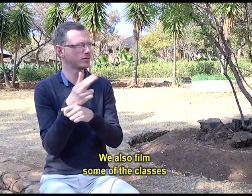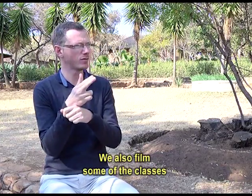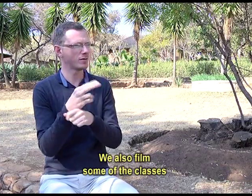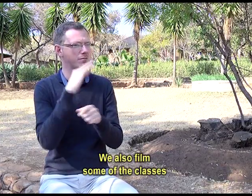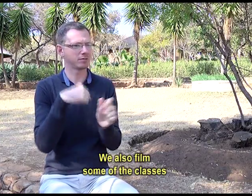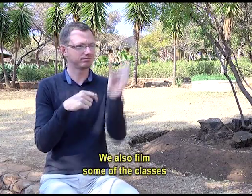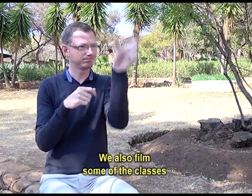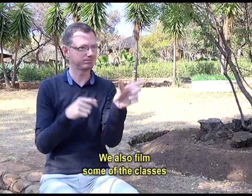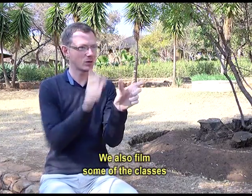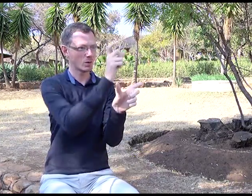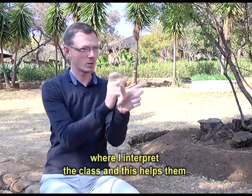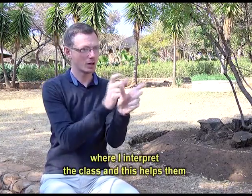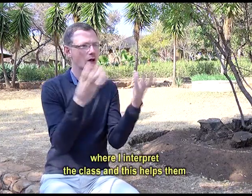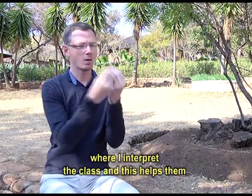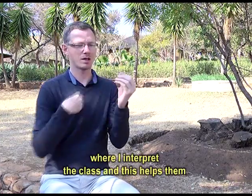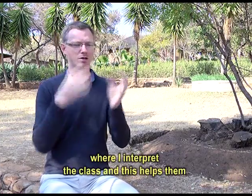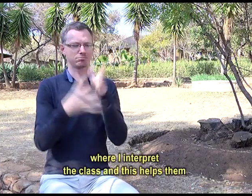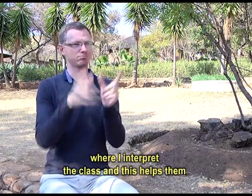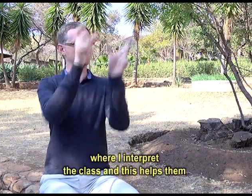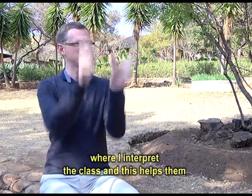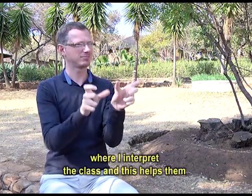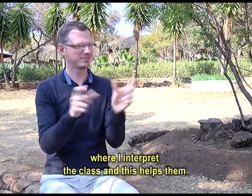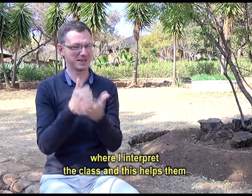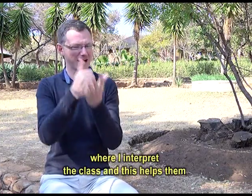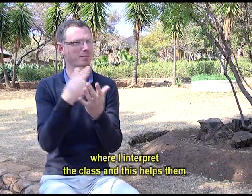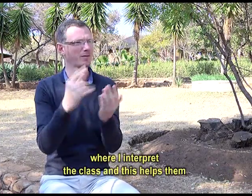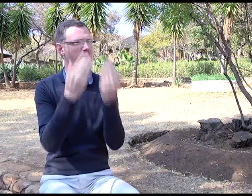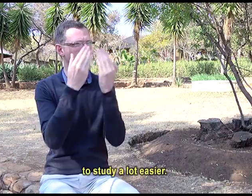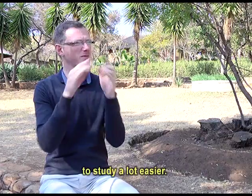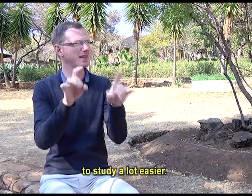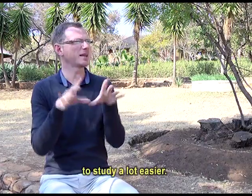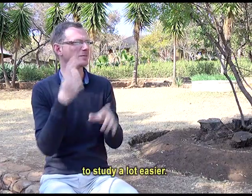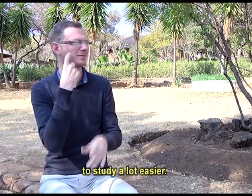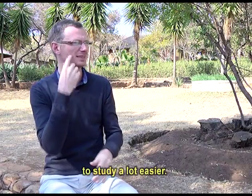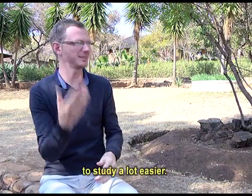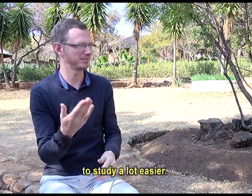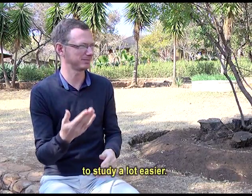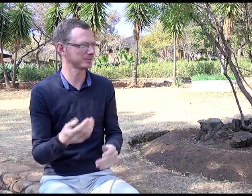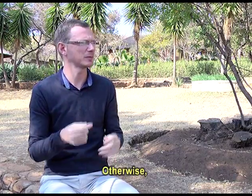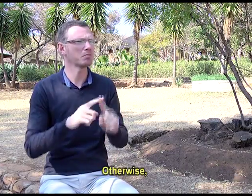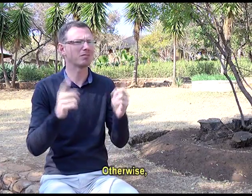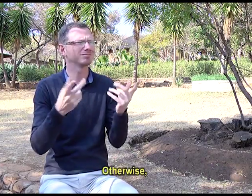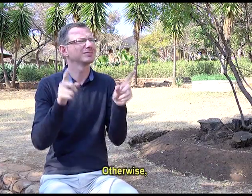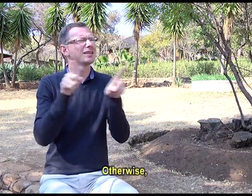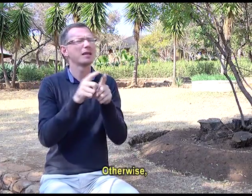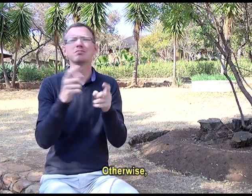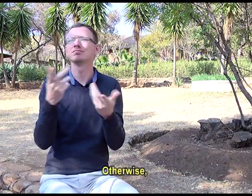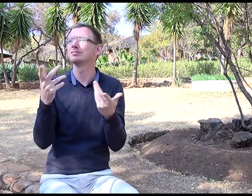We also film some of the classes where I interpret the class, and this helps them to study a lot easier. Otherwise,